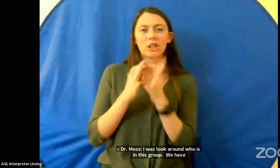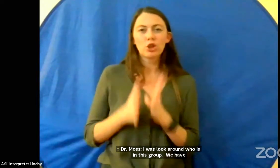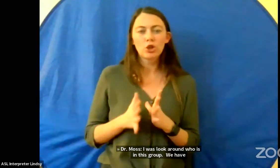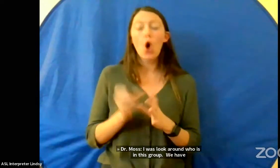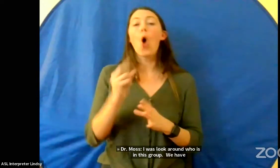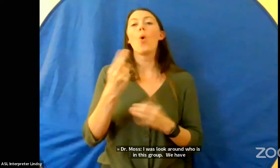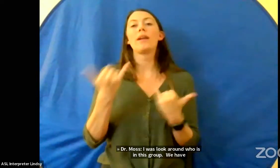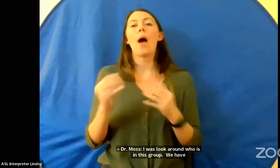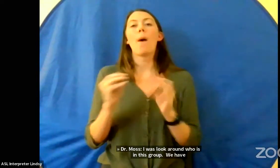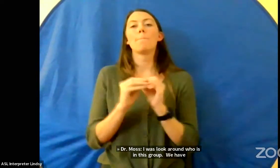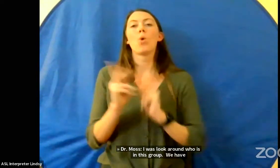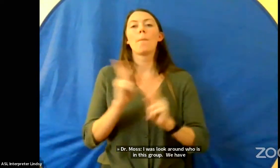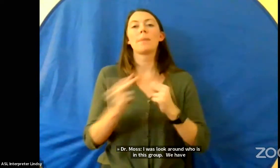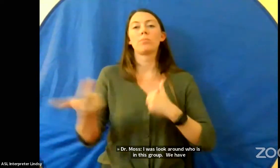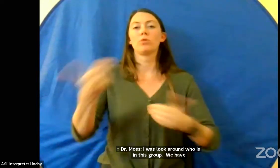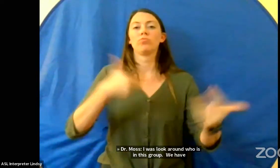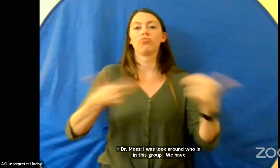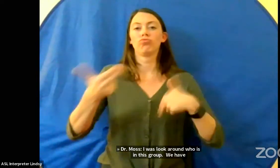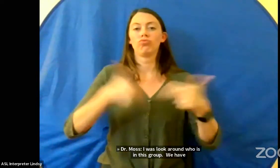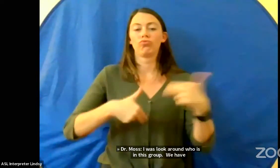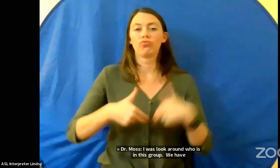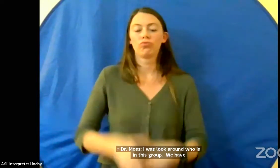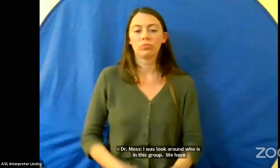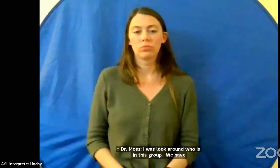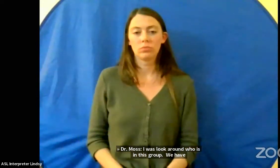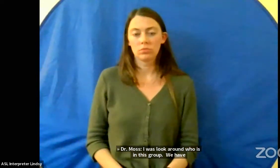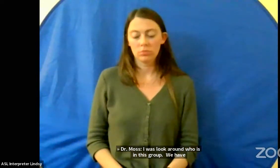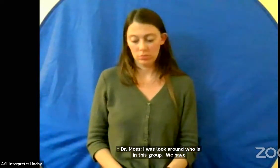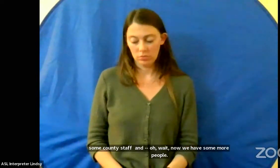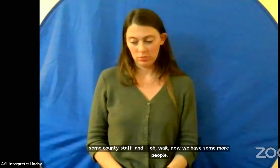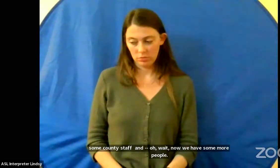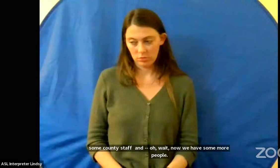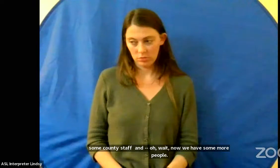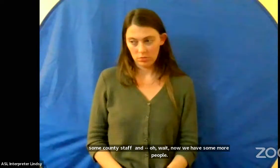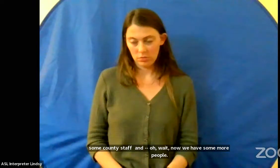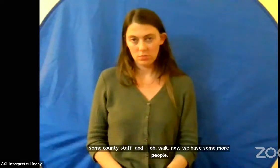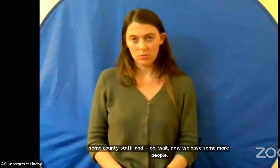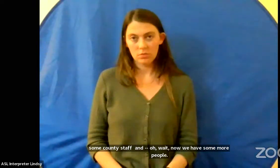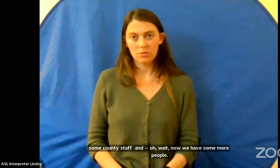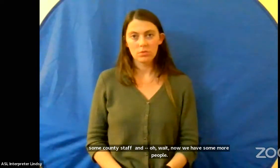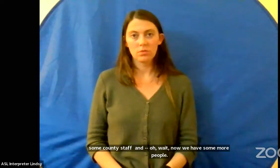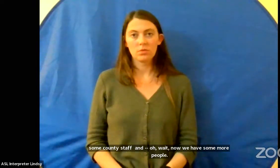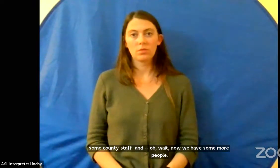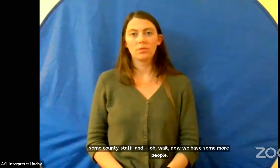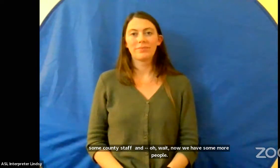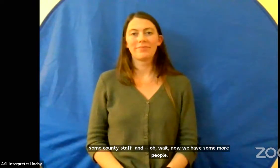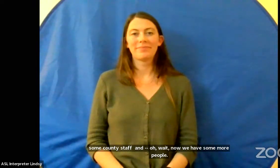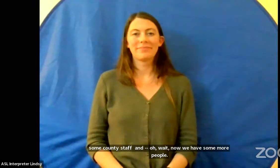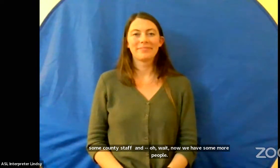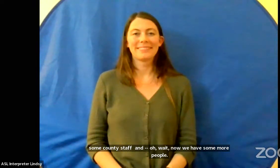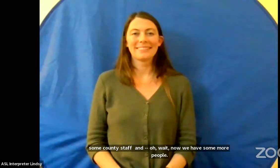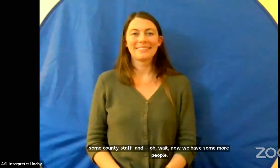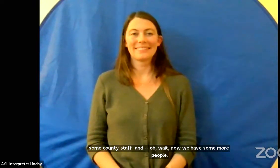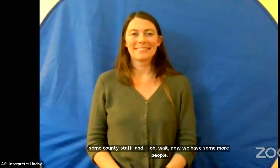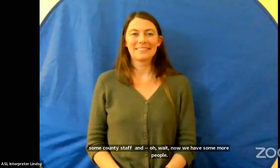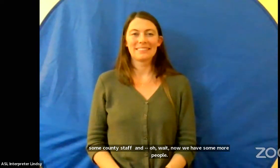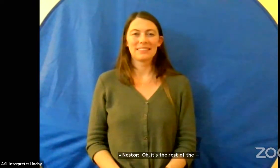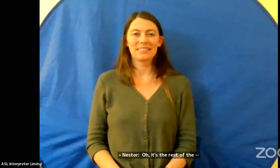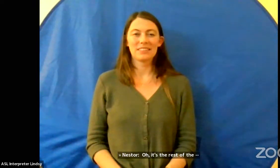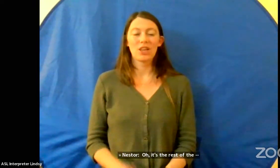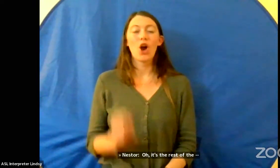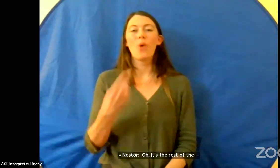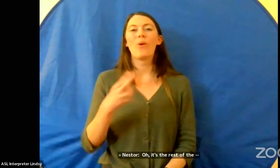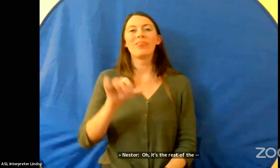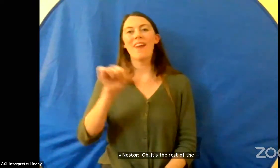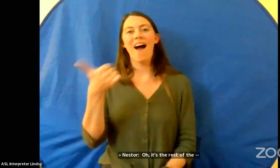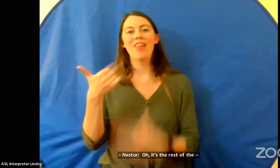So, Or is it folks who are it's the rest of the oh, it's we're coming back.